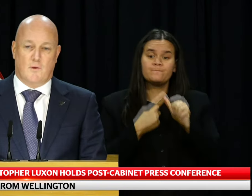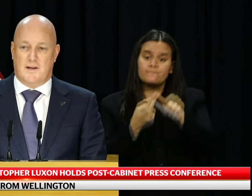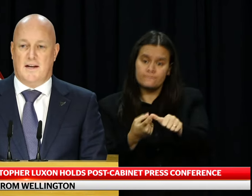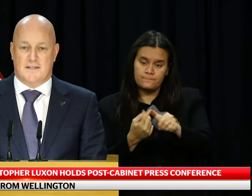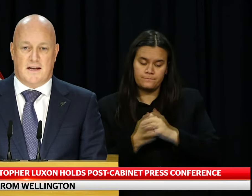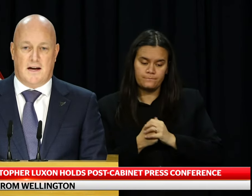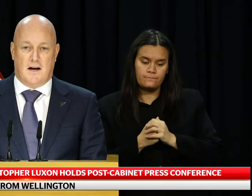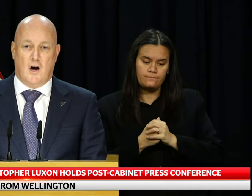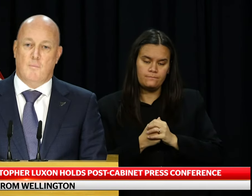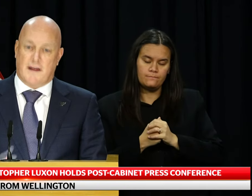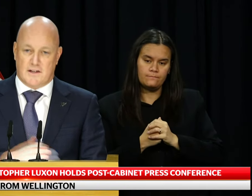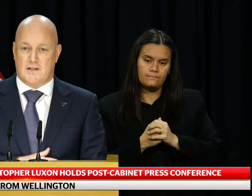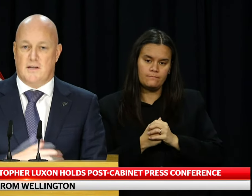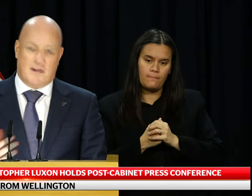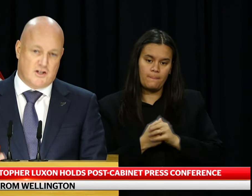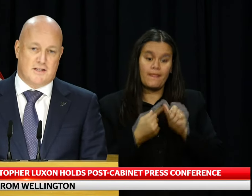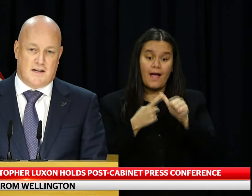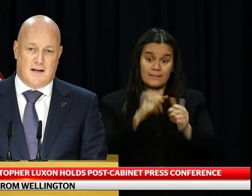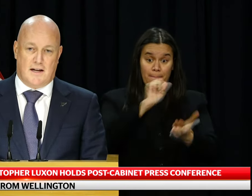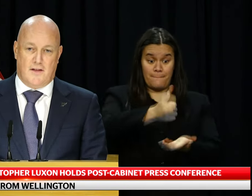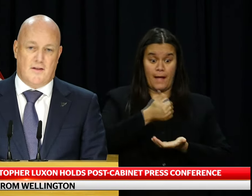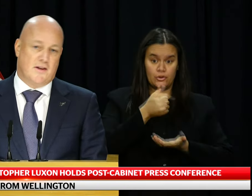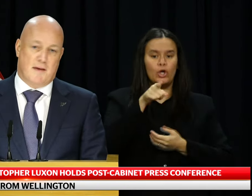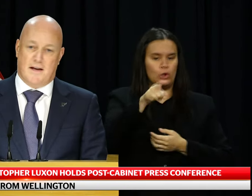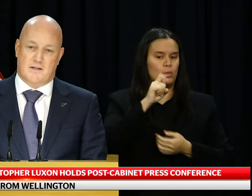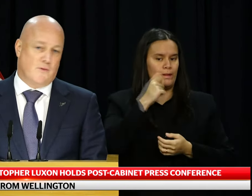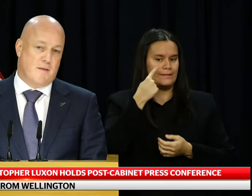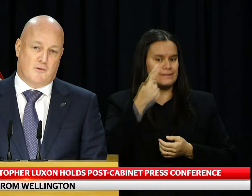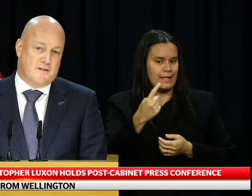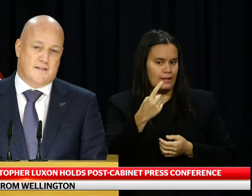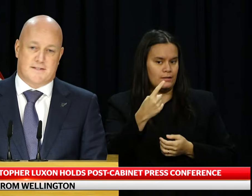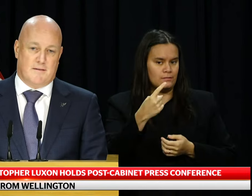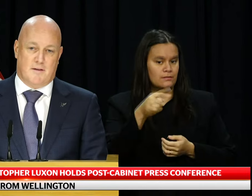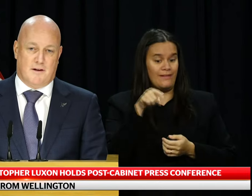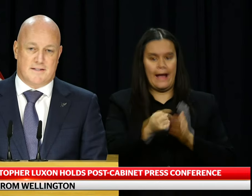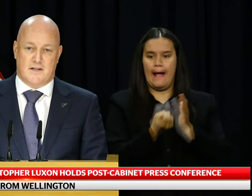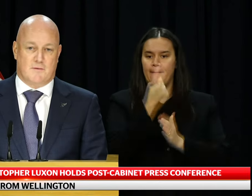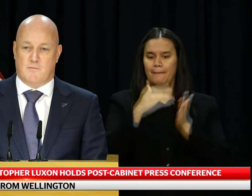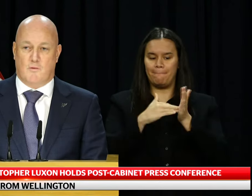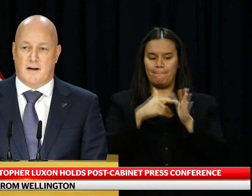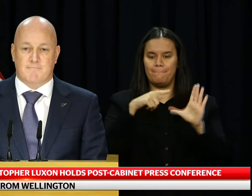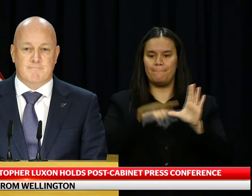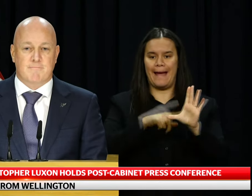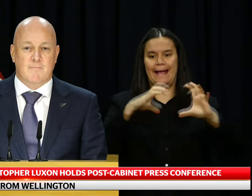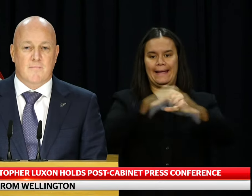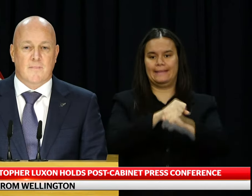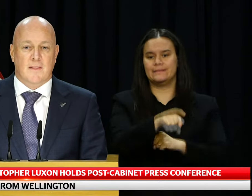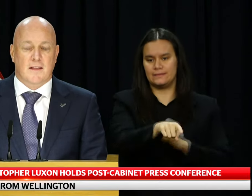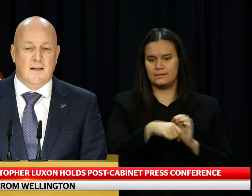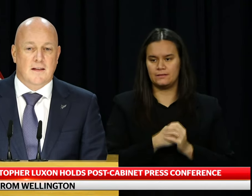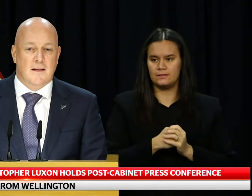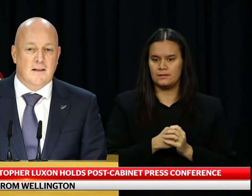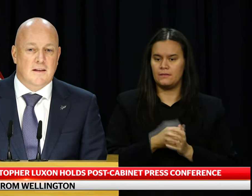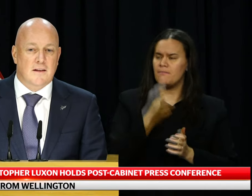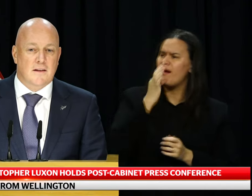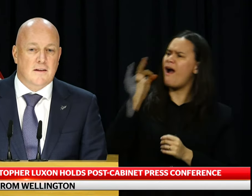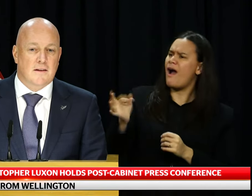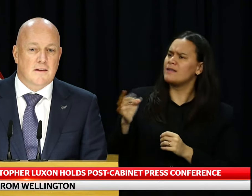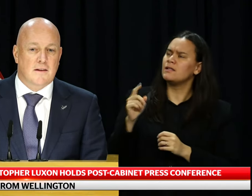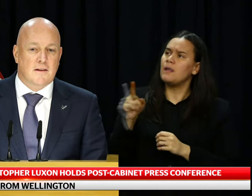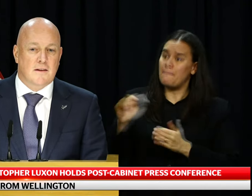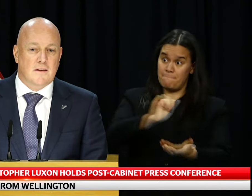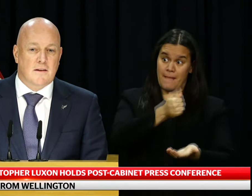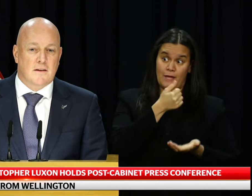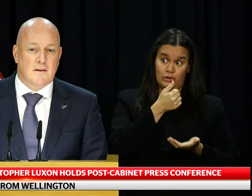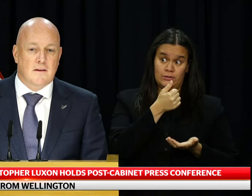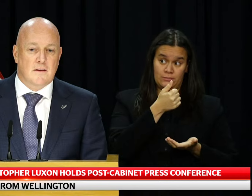is we'll announce our whole package in the budget and at the end of May. Until that process, I'm not going to say too much more about it. The situation in terms of the budget